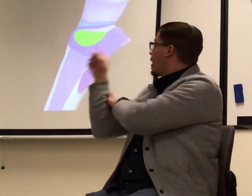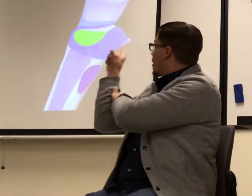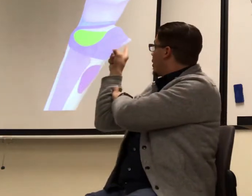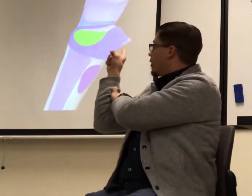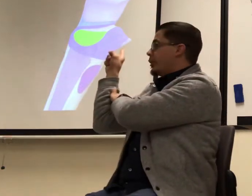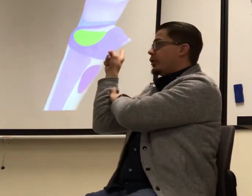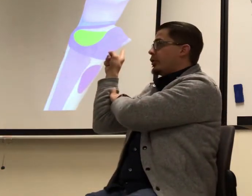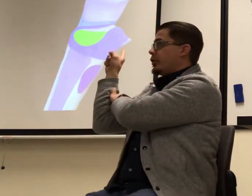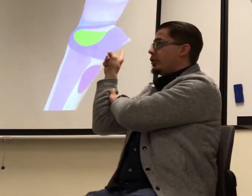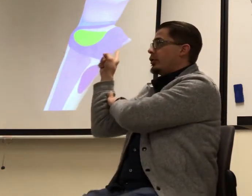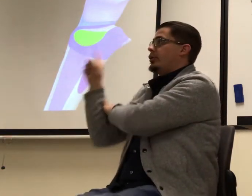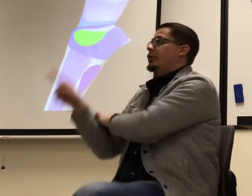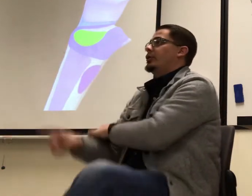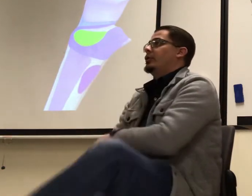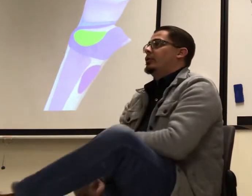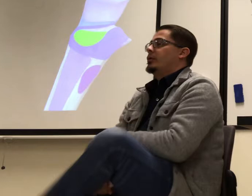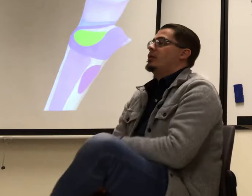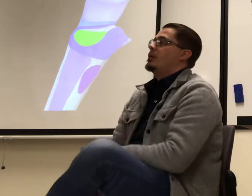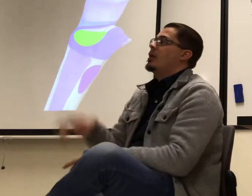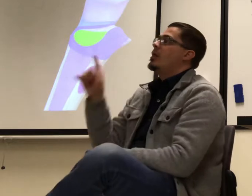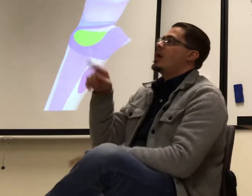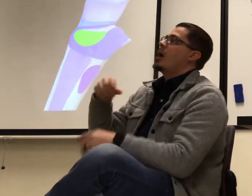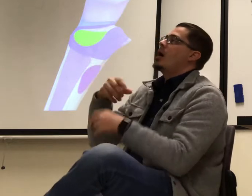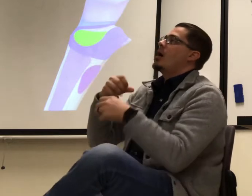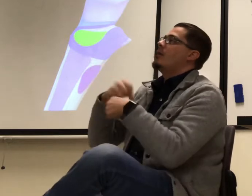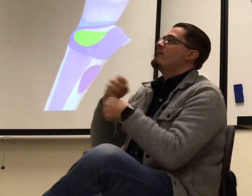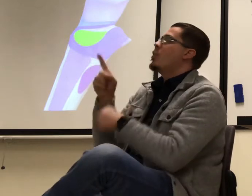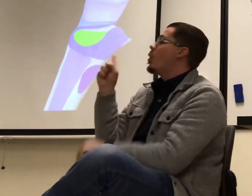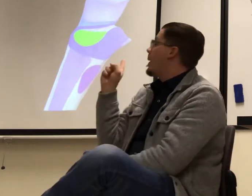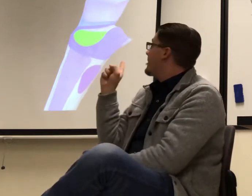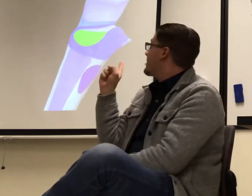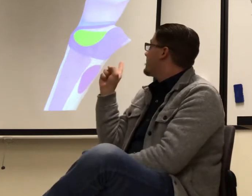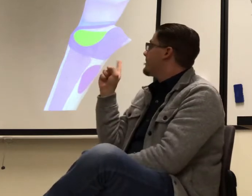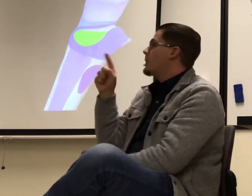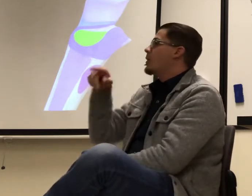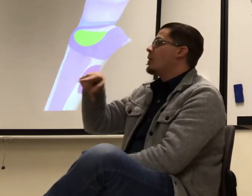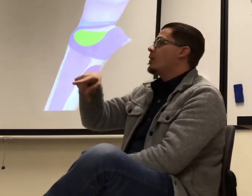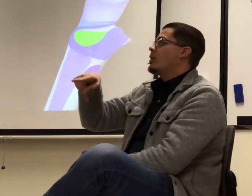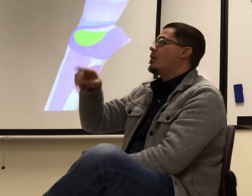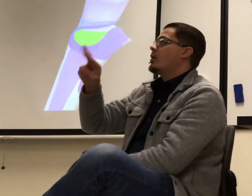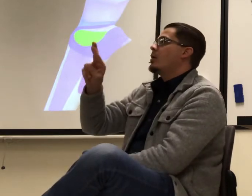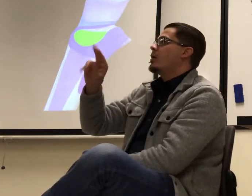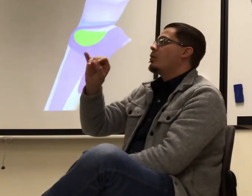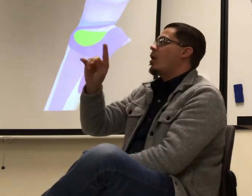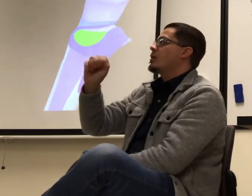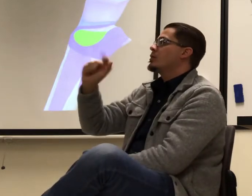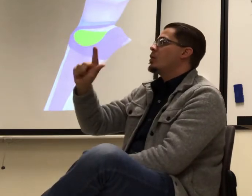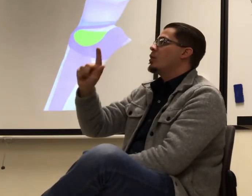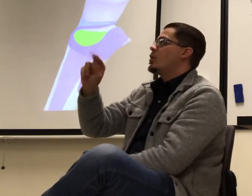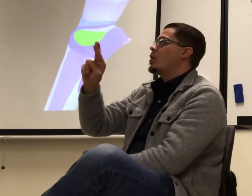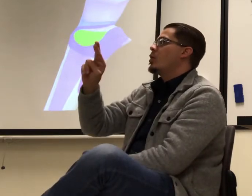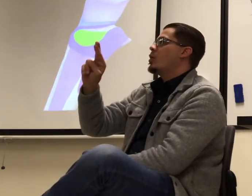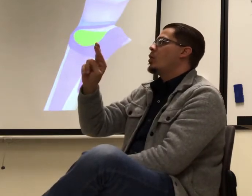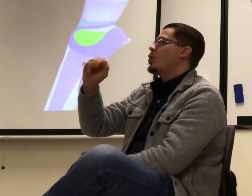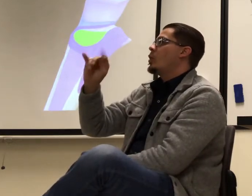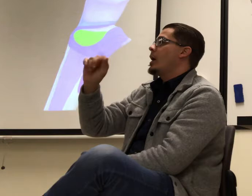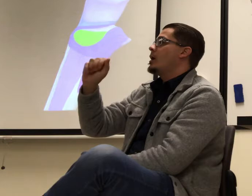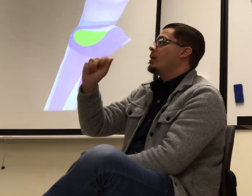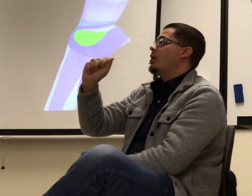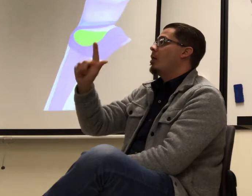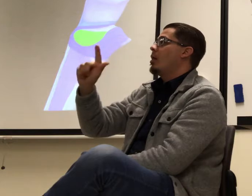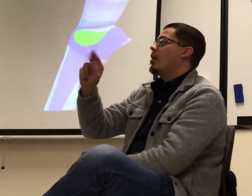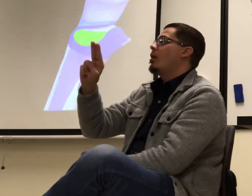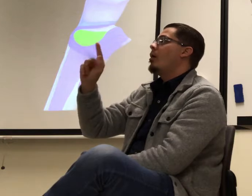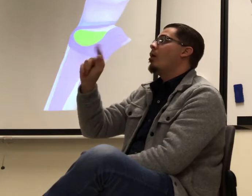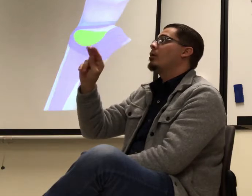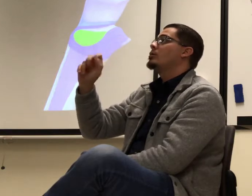What I had said previously is that forms the proximal radioulnar joint, okay, because it receives